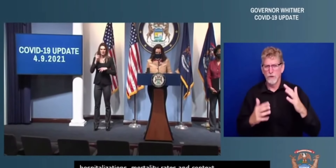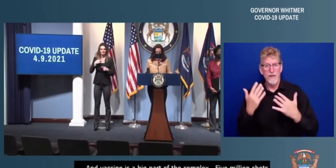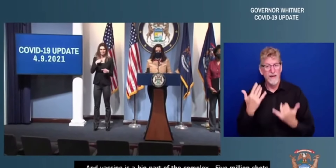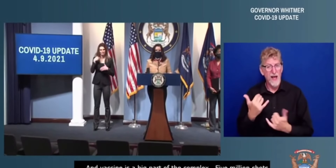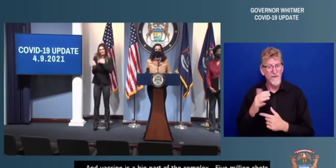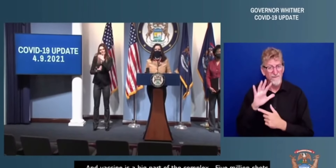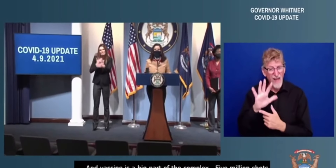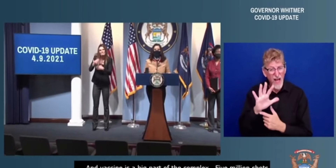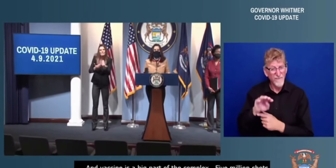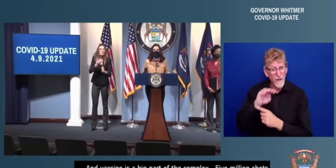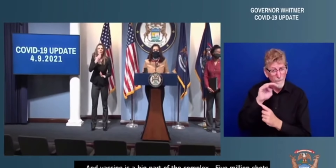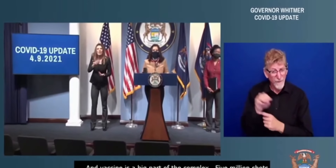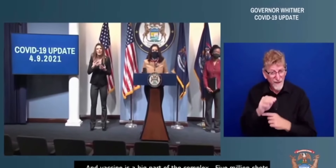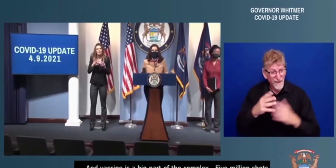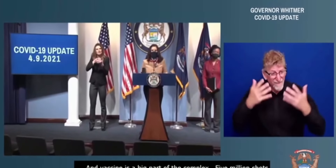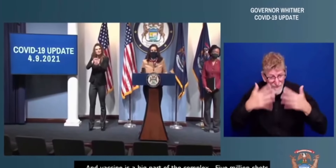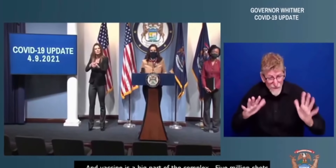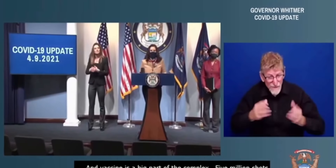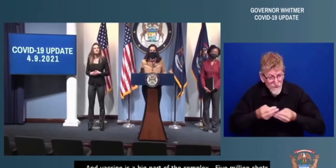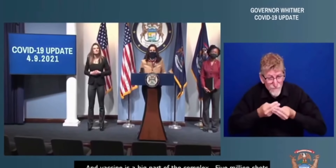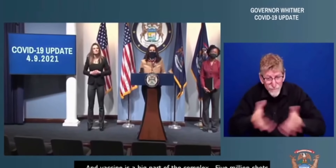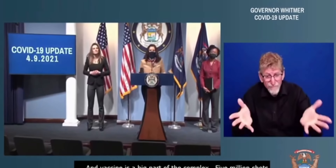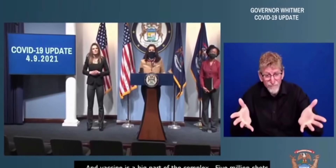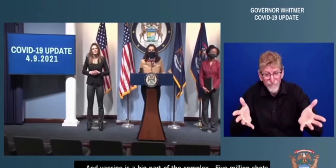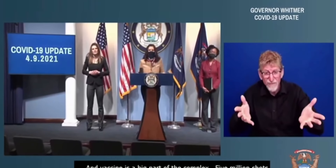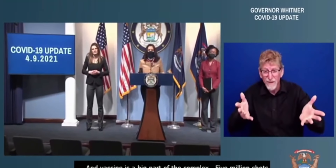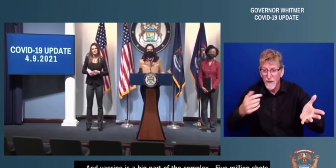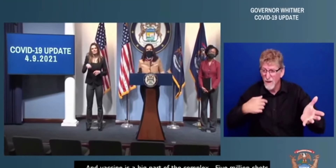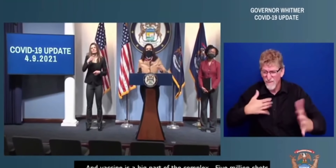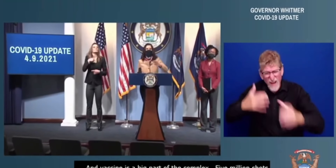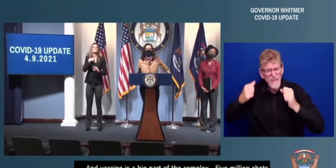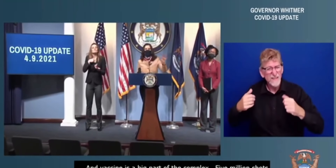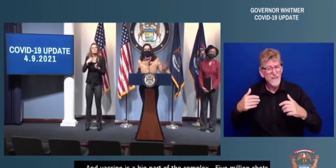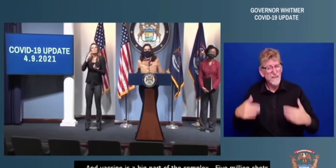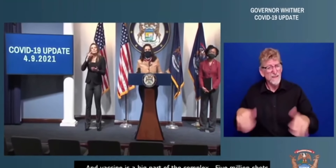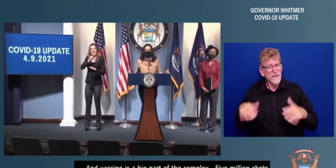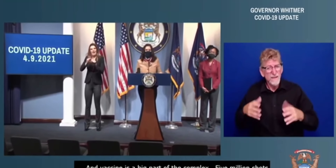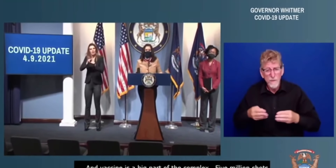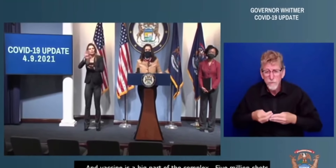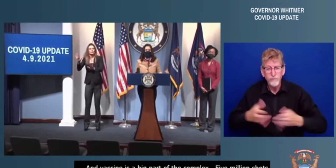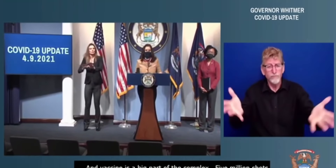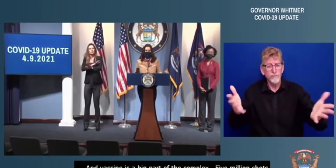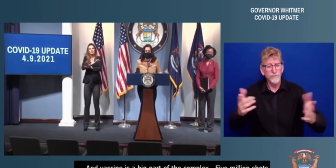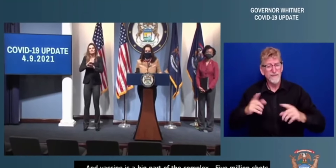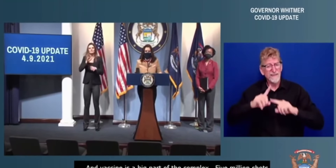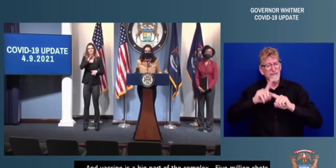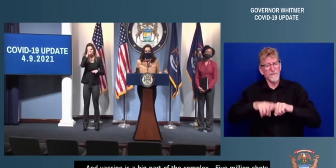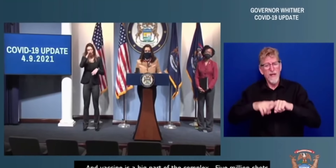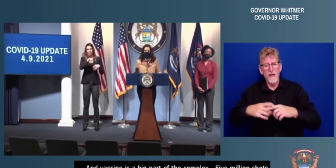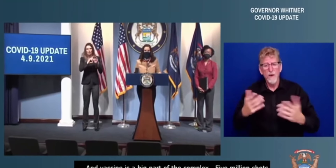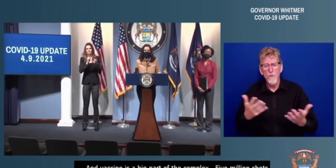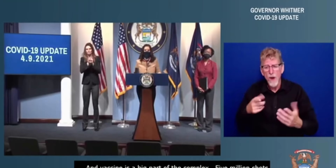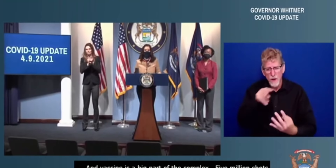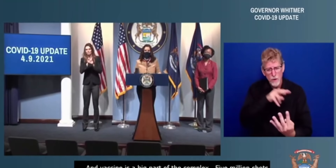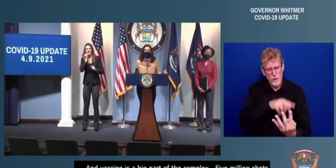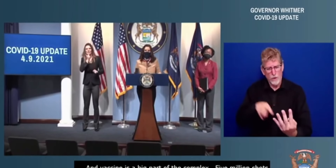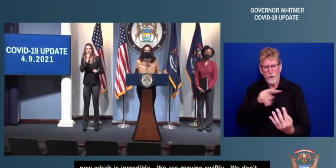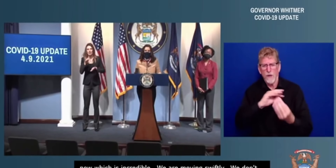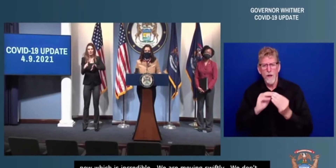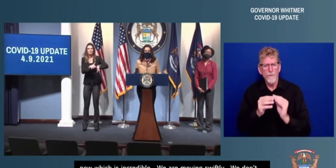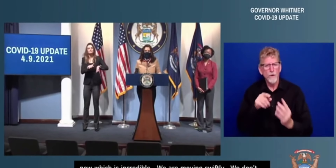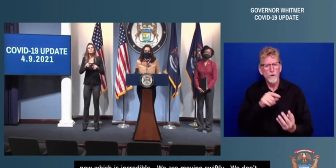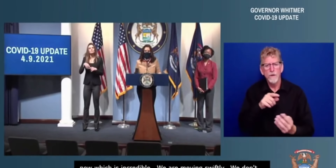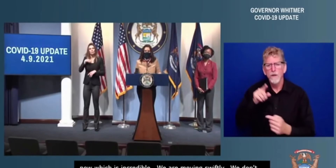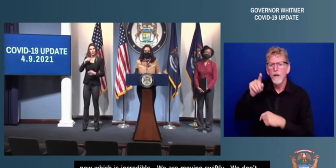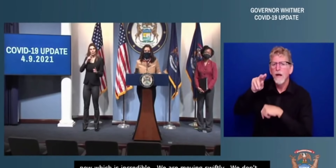are actually, depending on which metric you look like, and that's why we don't look at the national rankings because they change every day practically, but we are